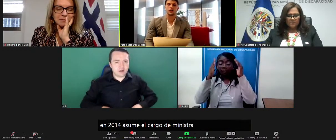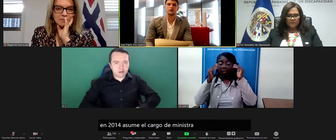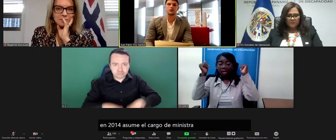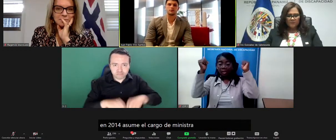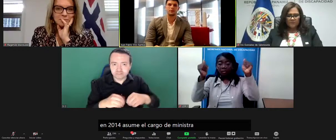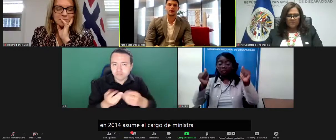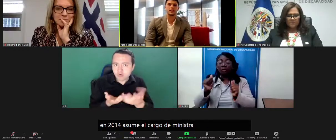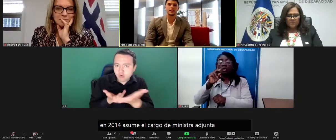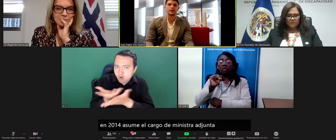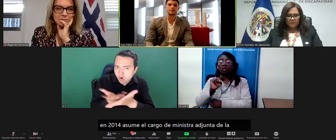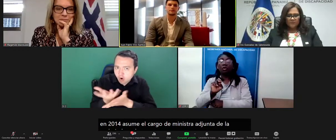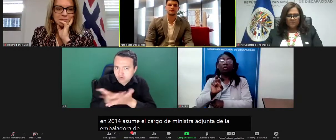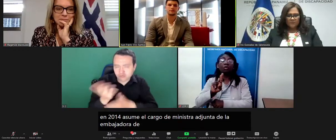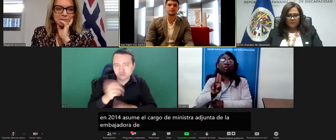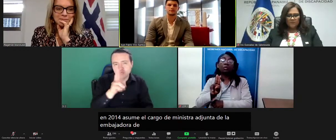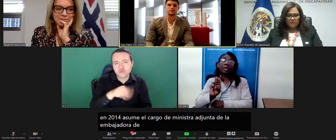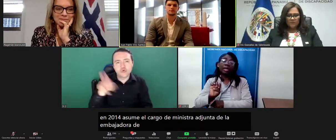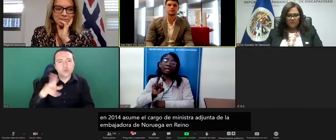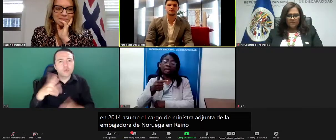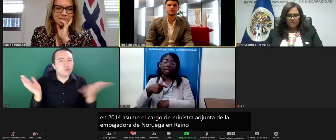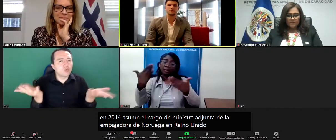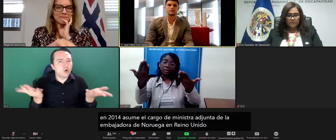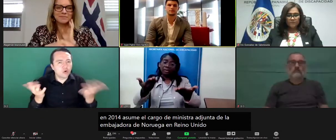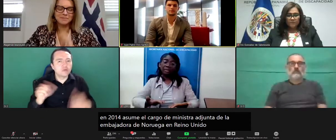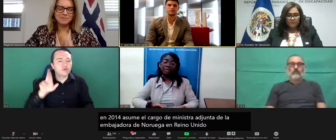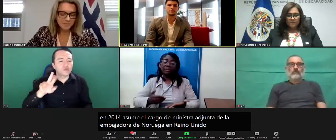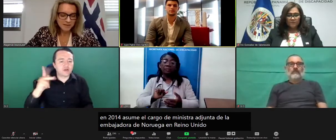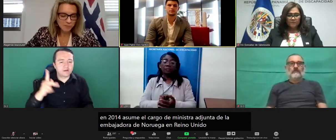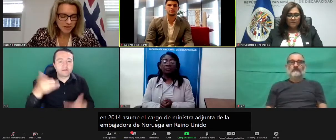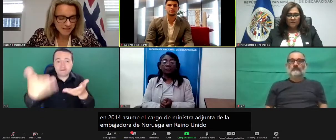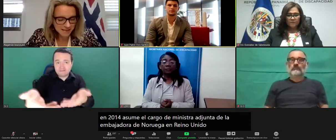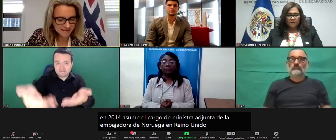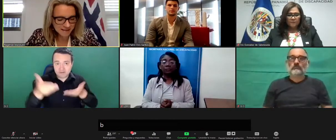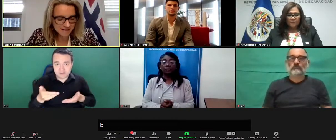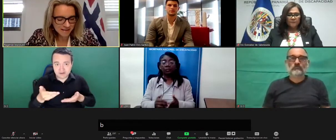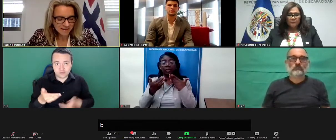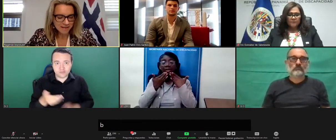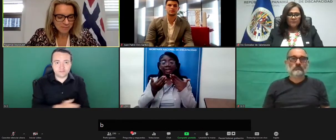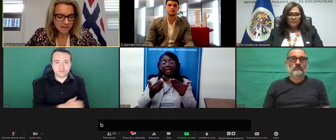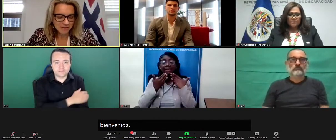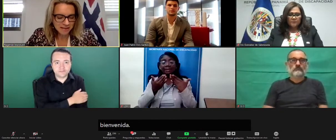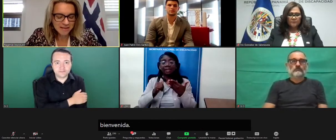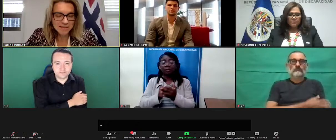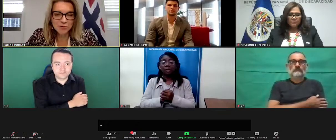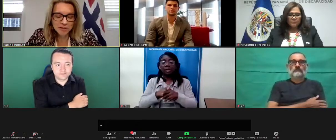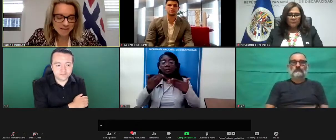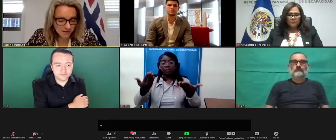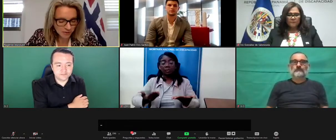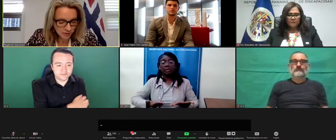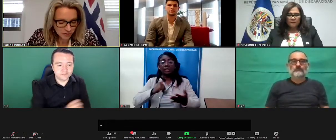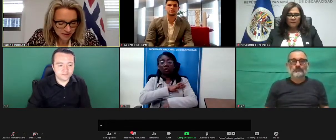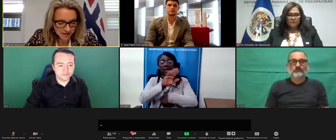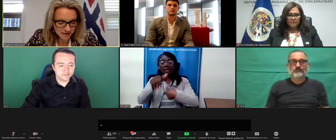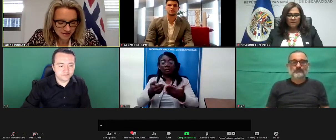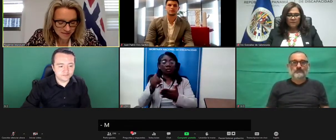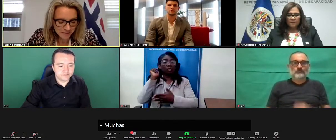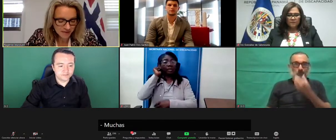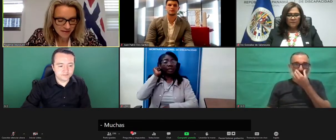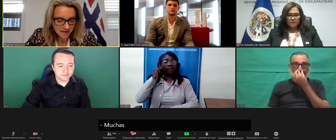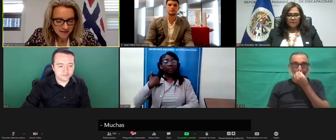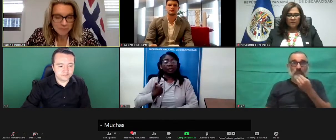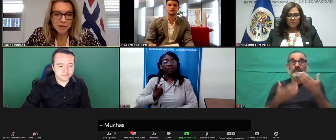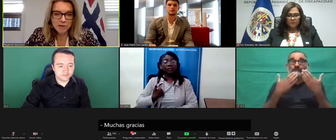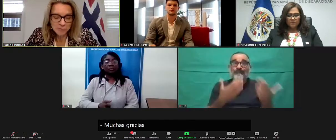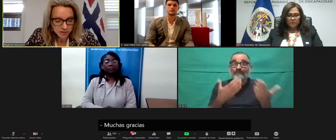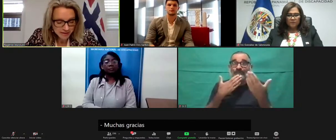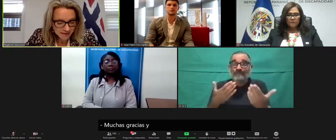assistant minister in norway in of norway in the united kingdom thank you very much may you all